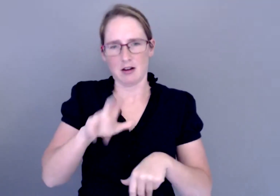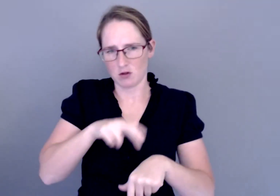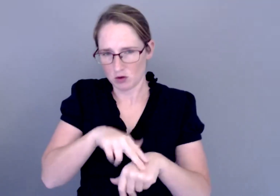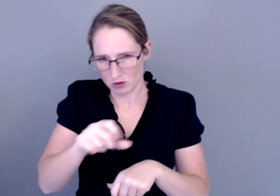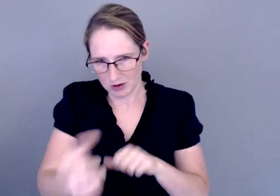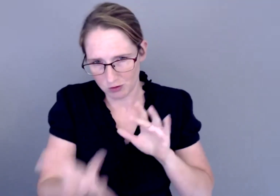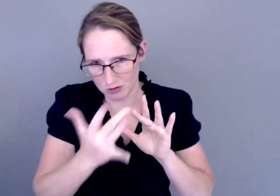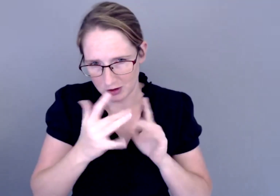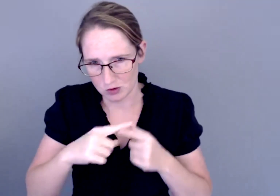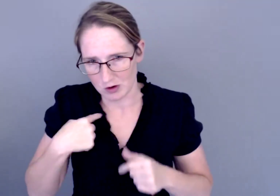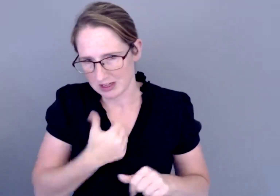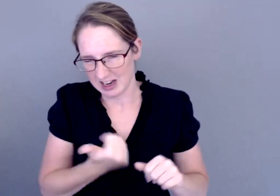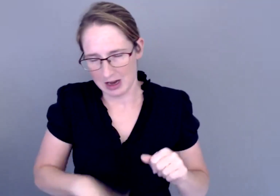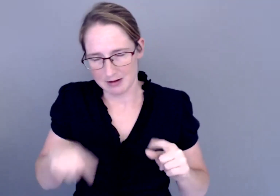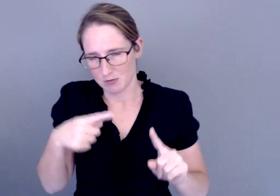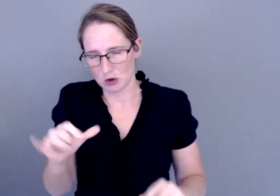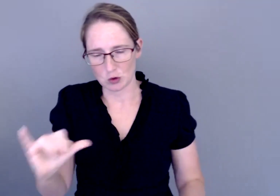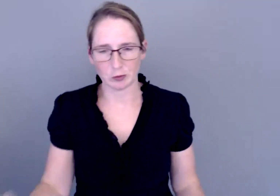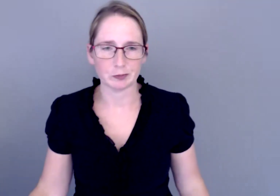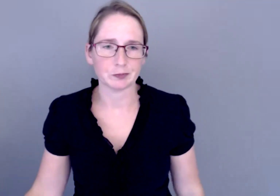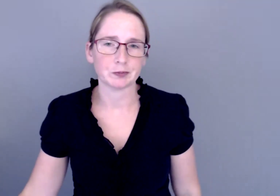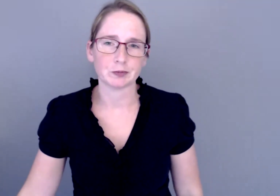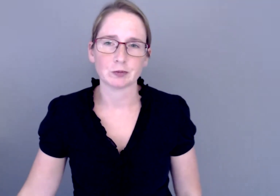can reach out to us at any point as well.